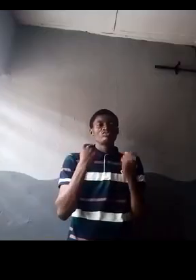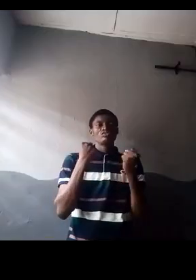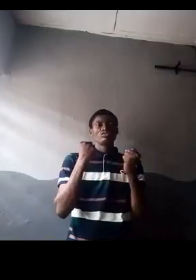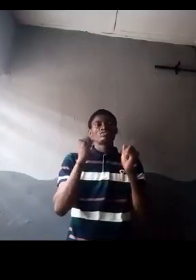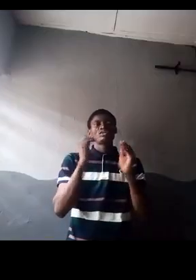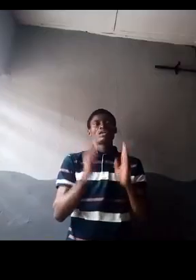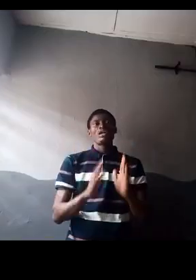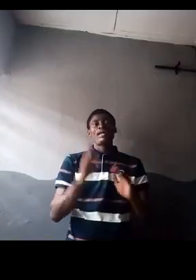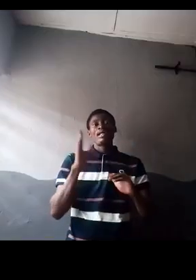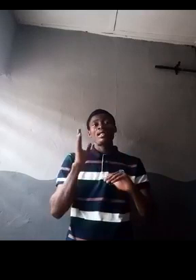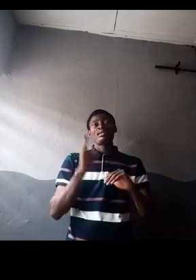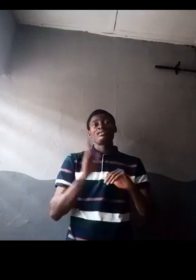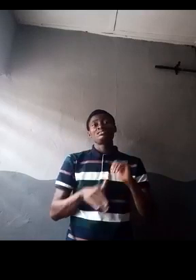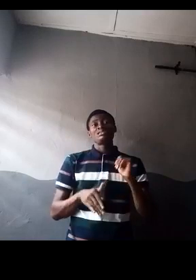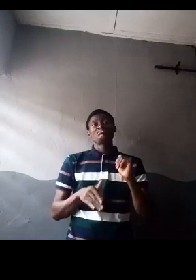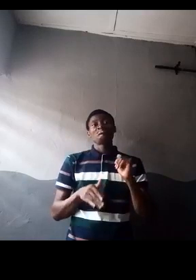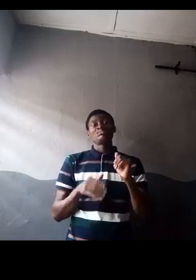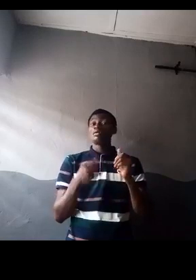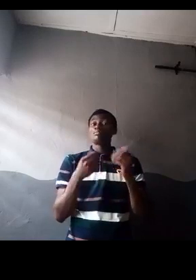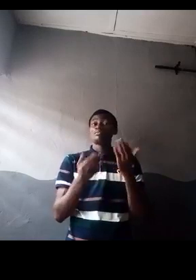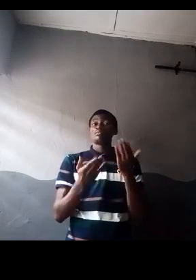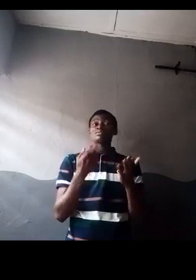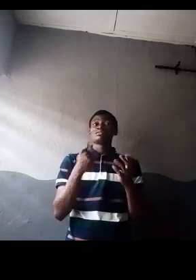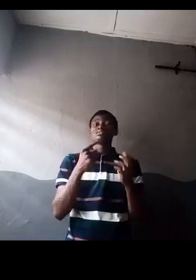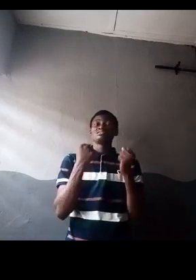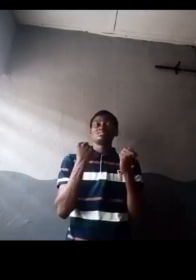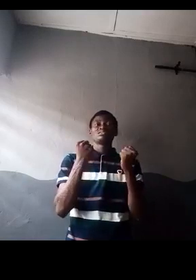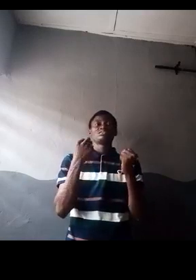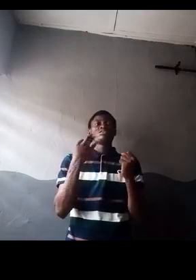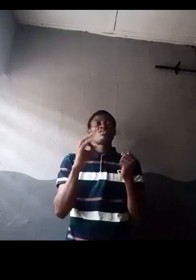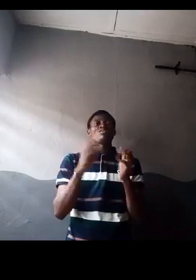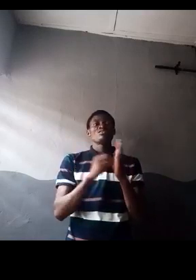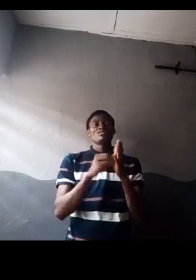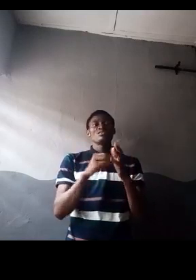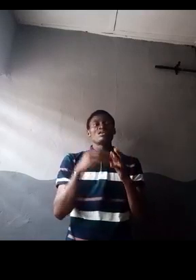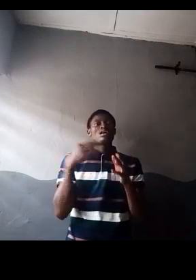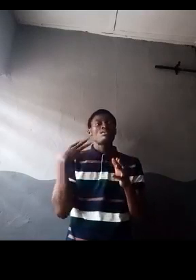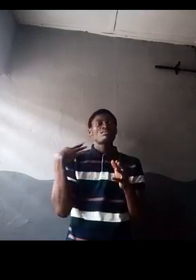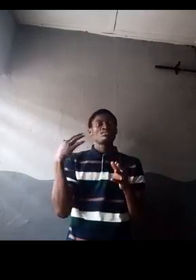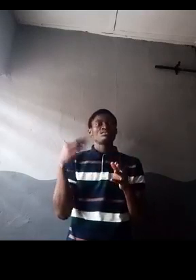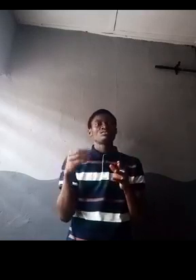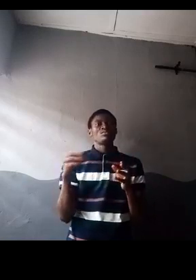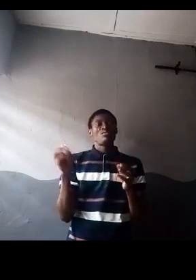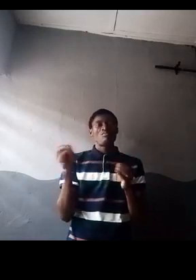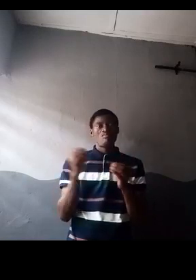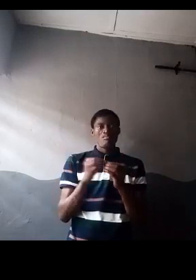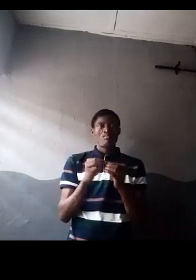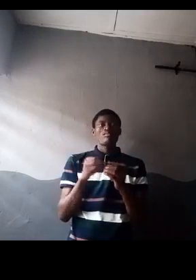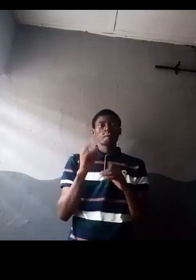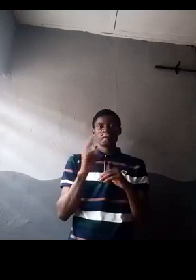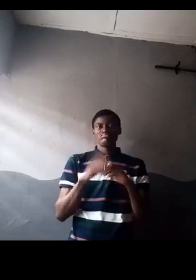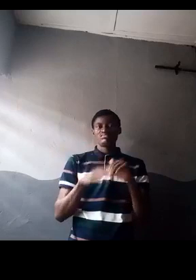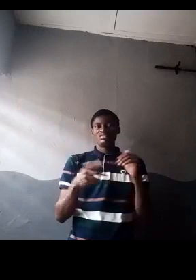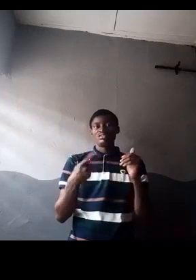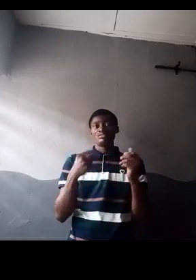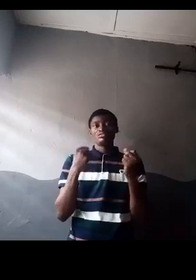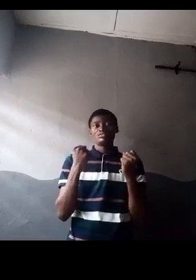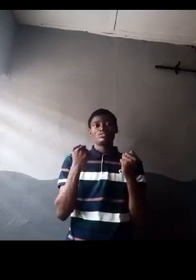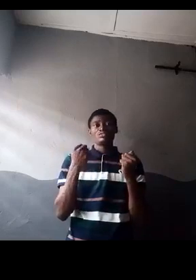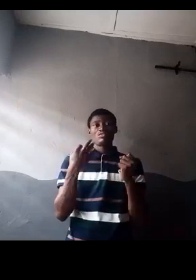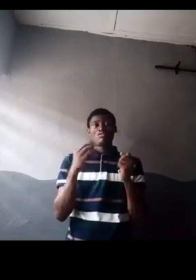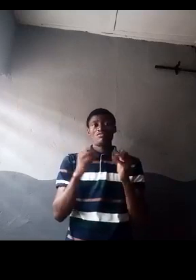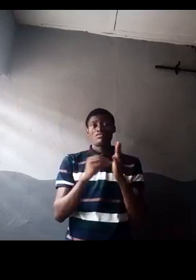my application was more than the strength of that degree. So focus